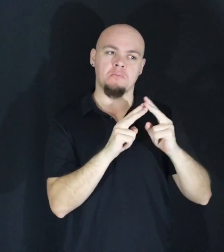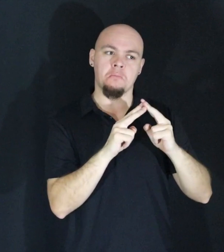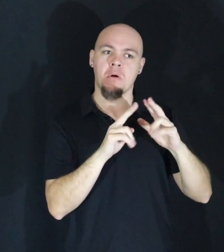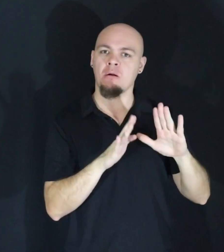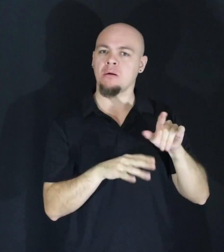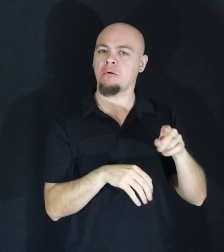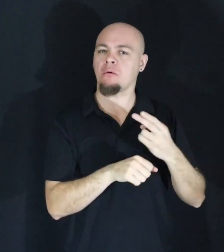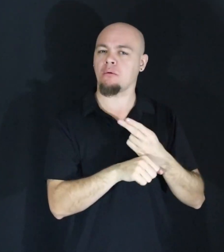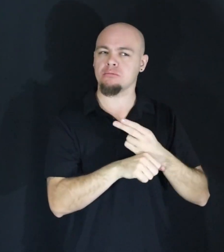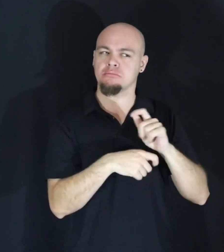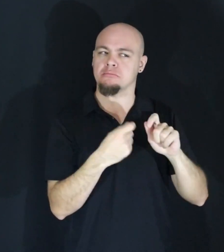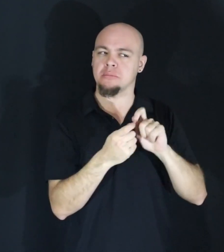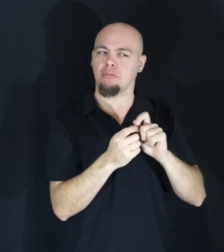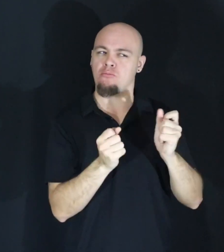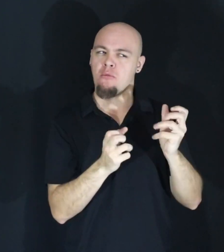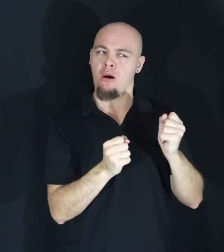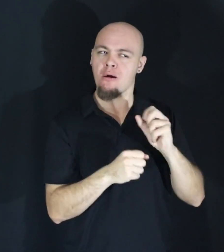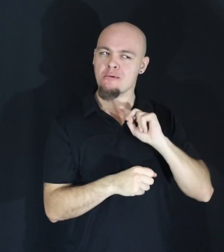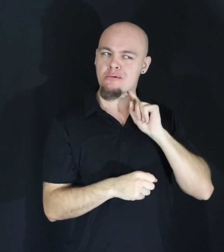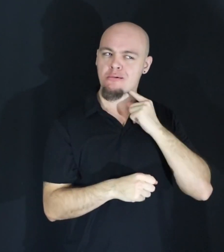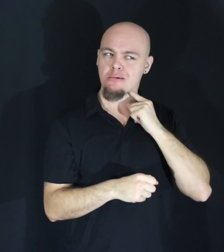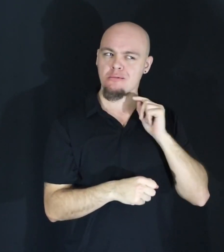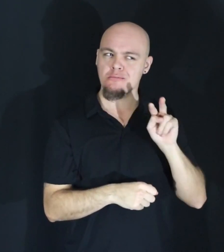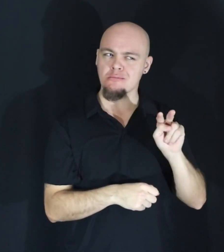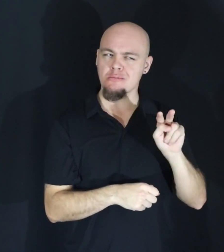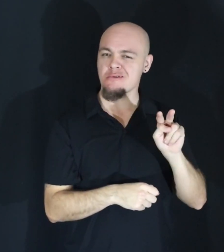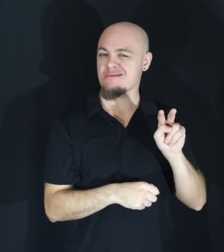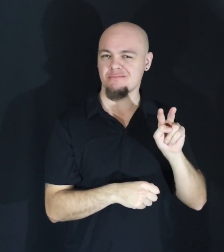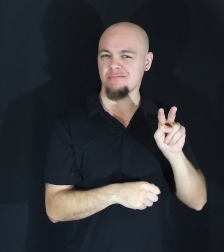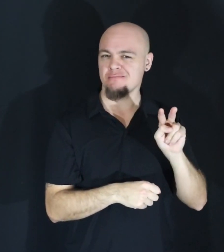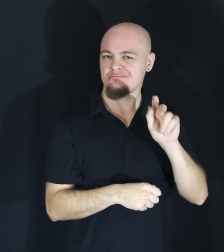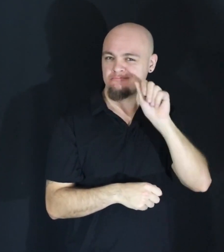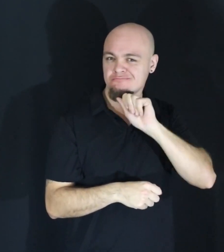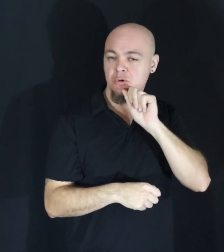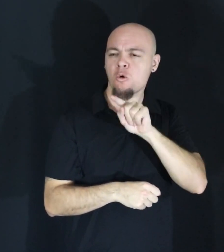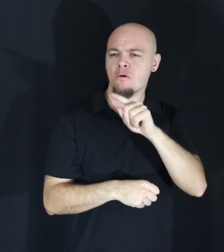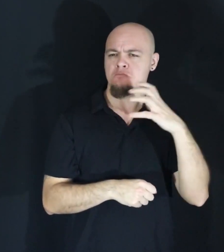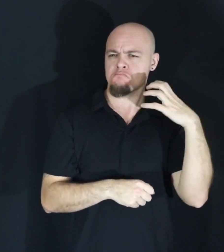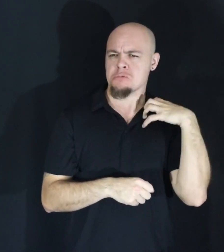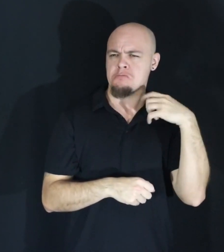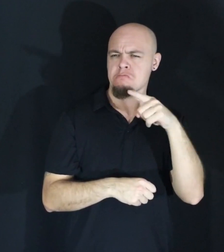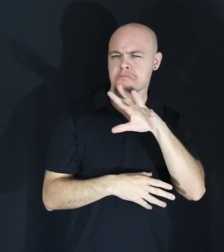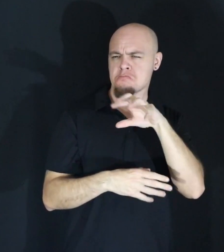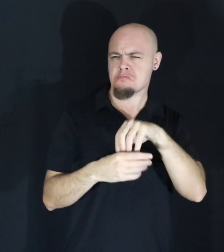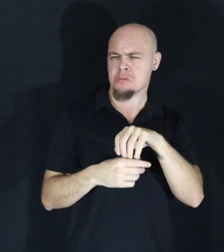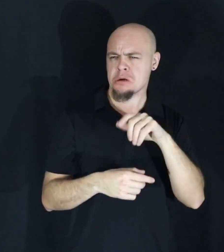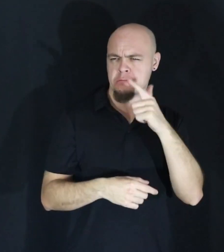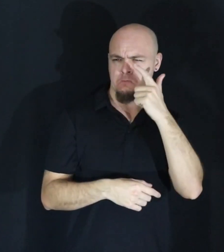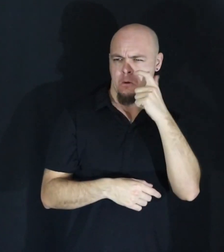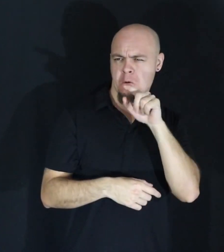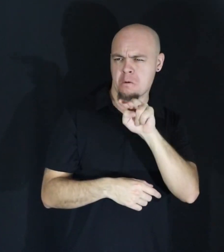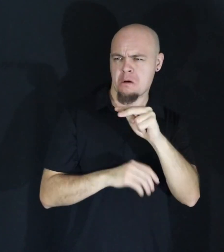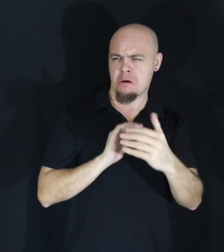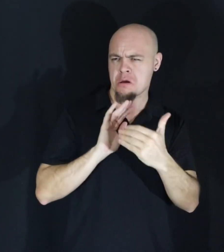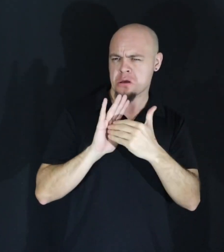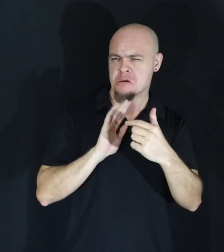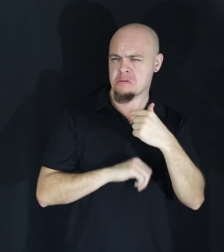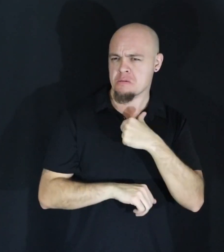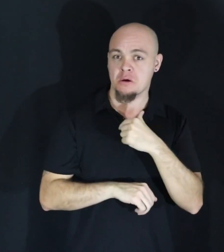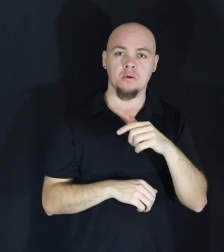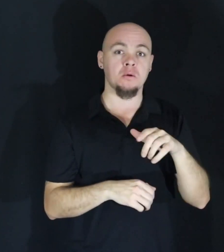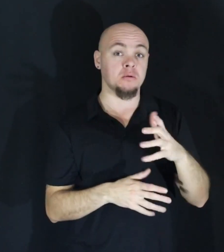tone. Or when our boss seems to be part of a conspiracy against us. Or when our smoothie spills in the